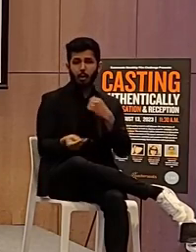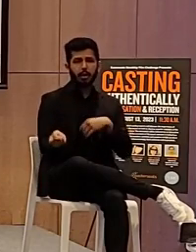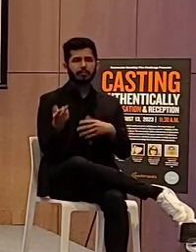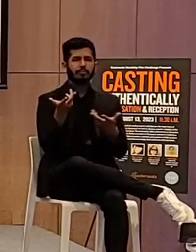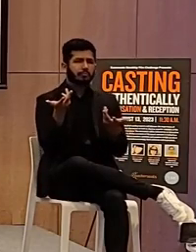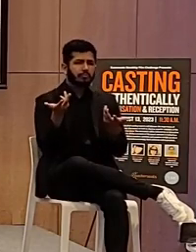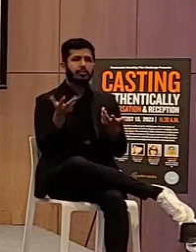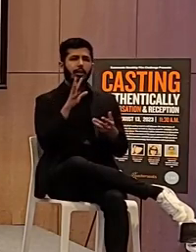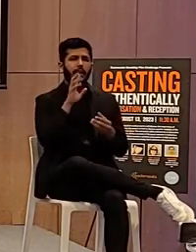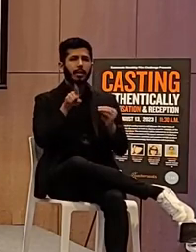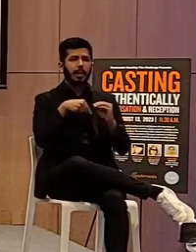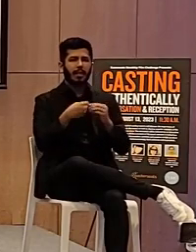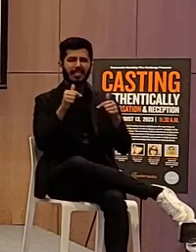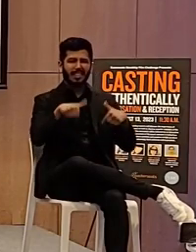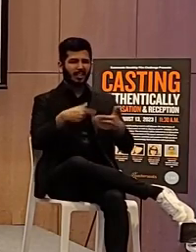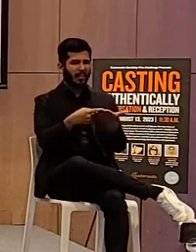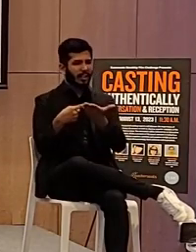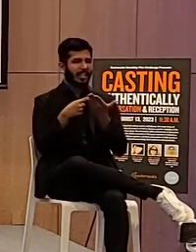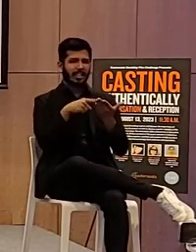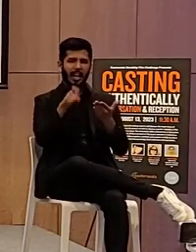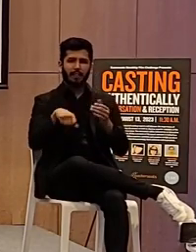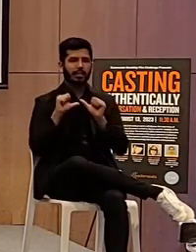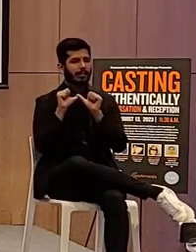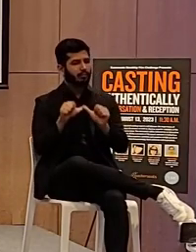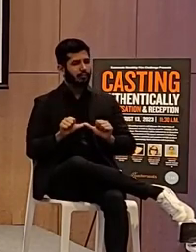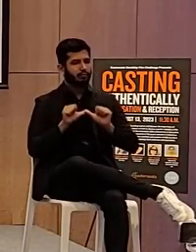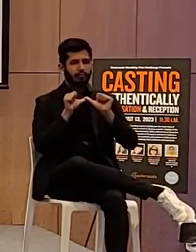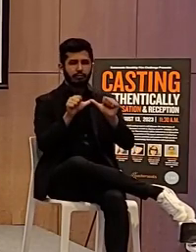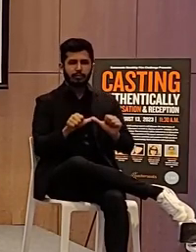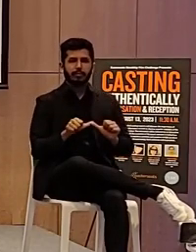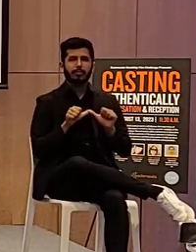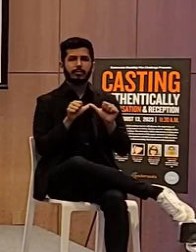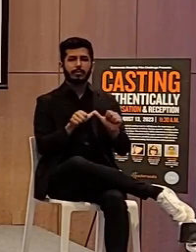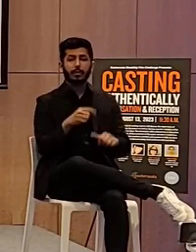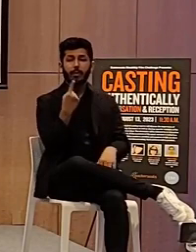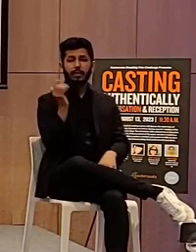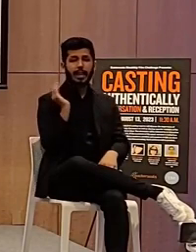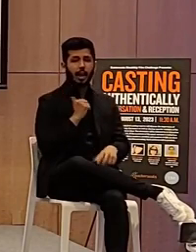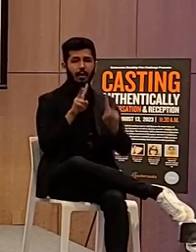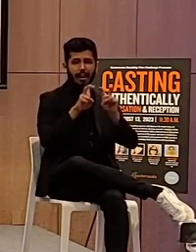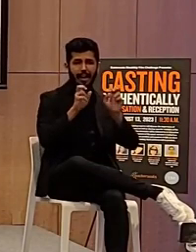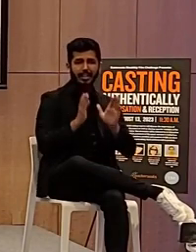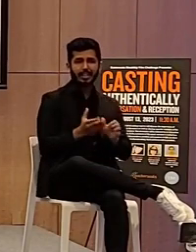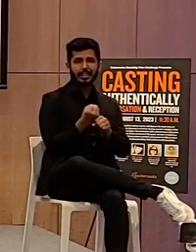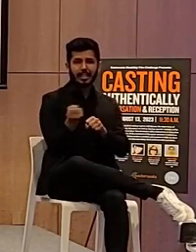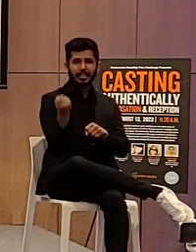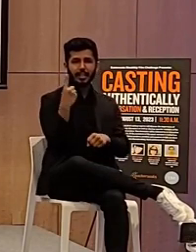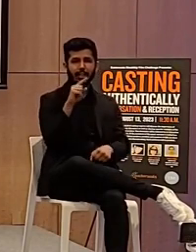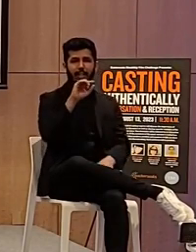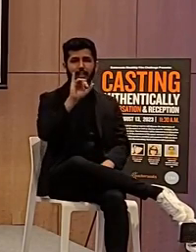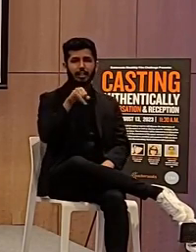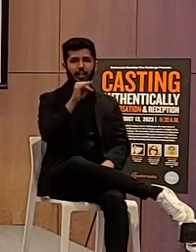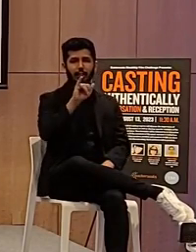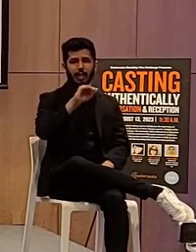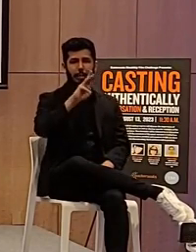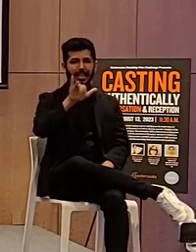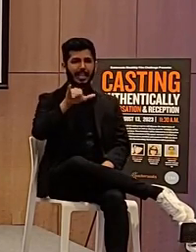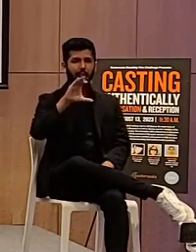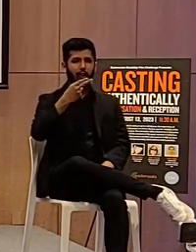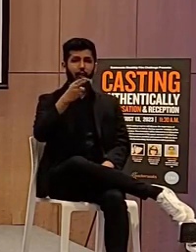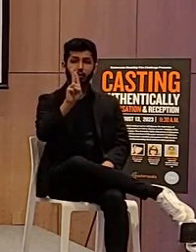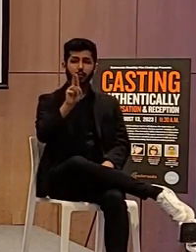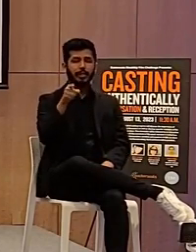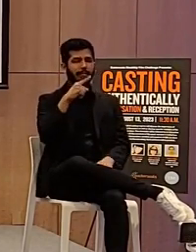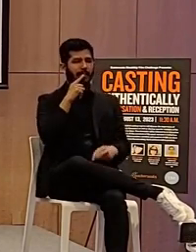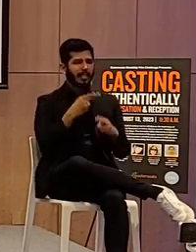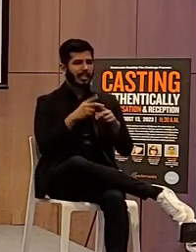an ongoing conversation. One of our panelists last year, Jenny Ju, mentioned the difference